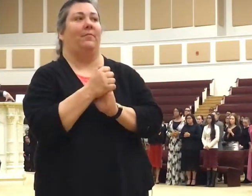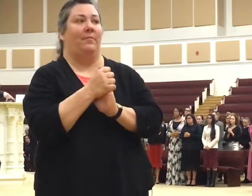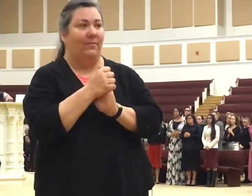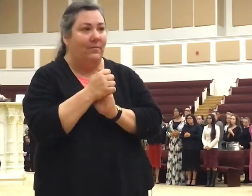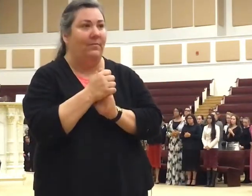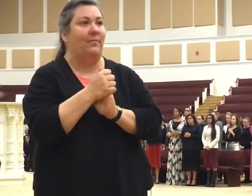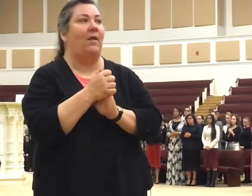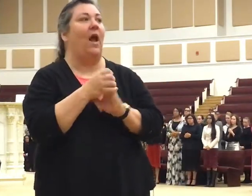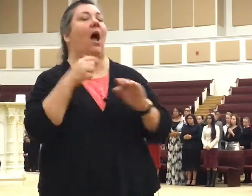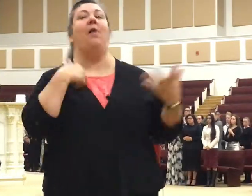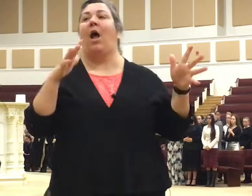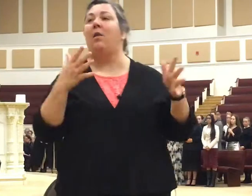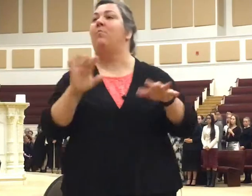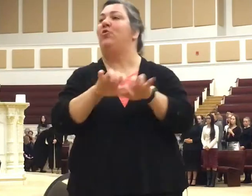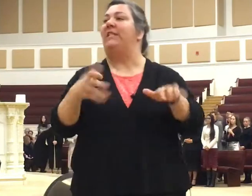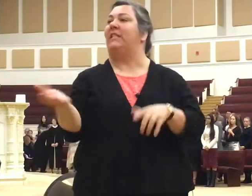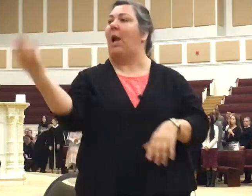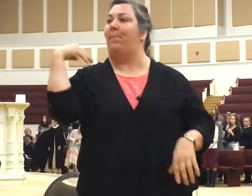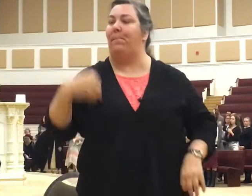Man, I'm done. Musicians come.